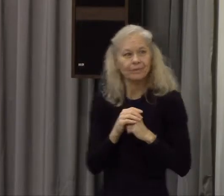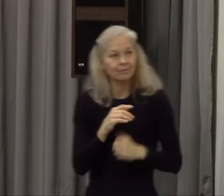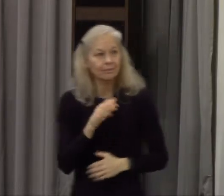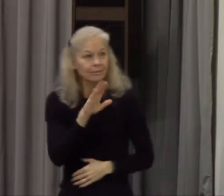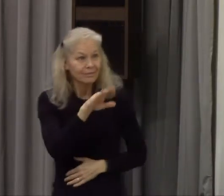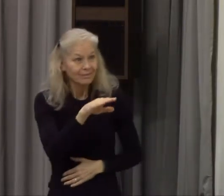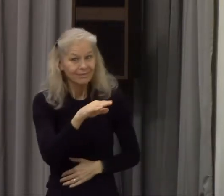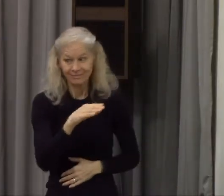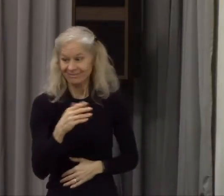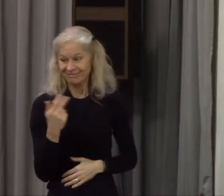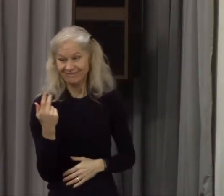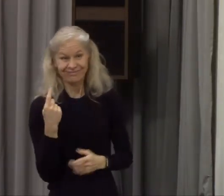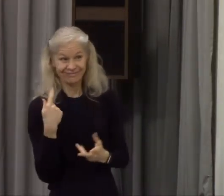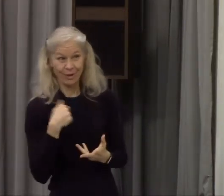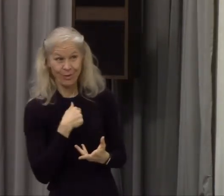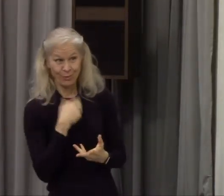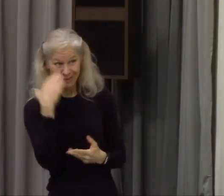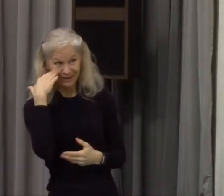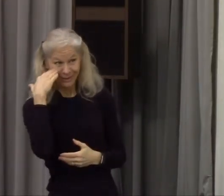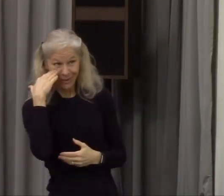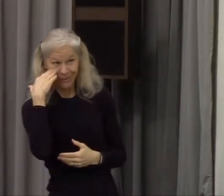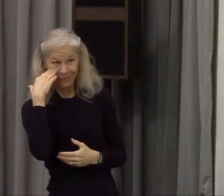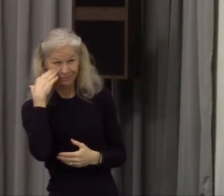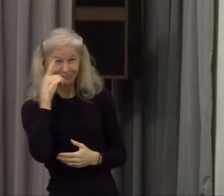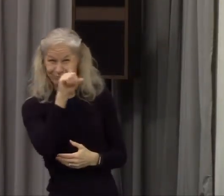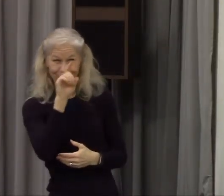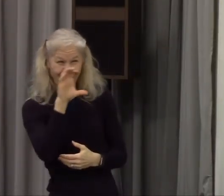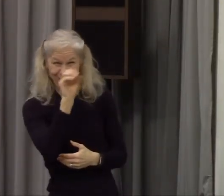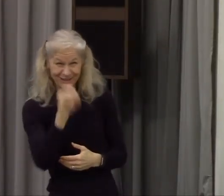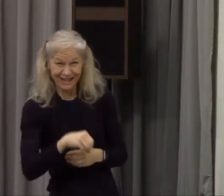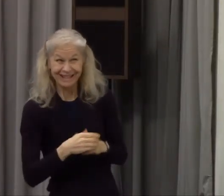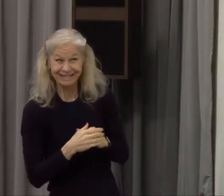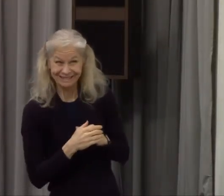He came with divine salvation.